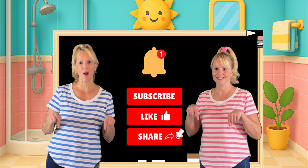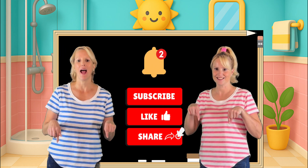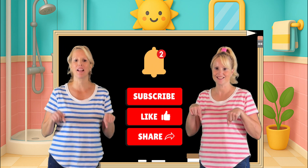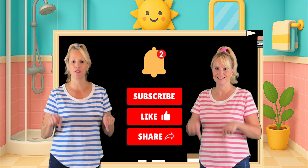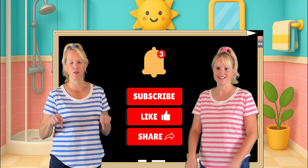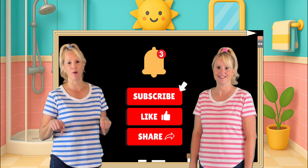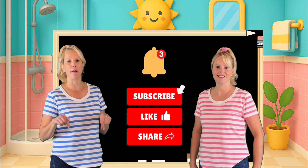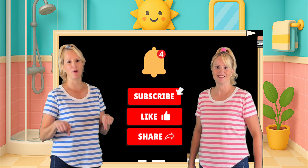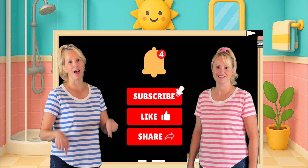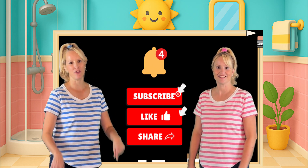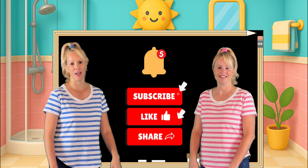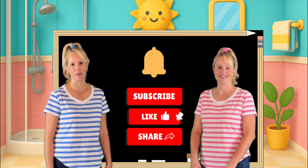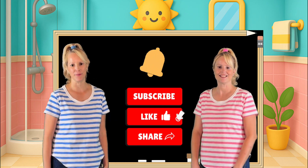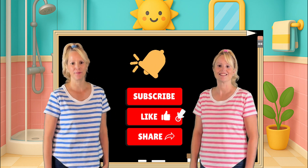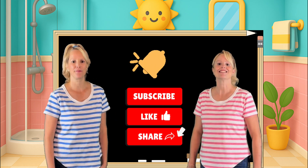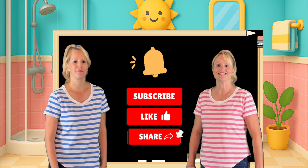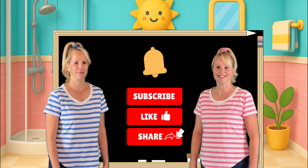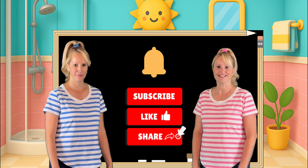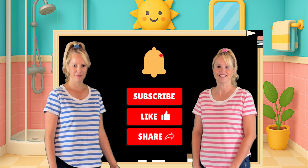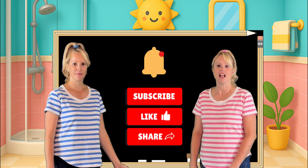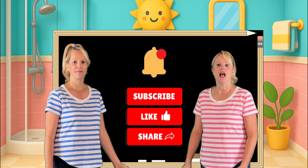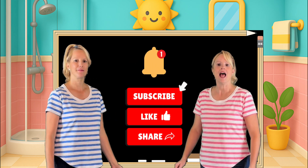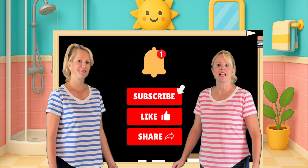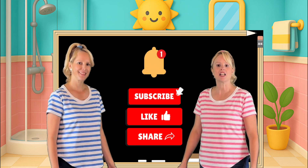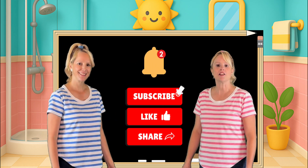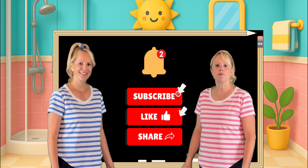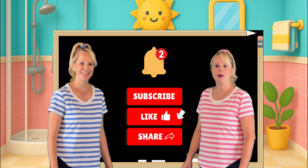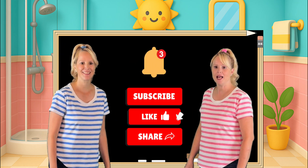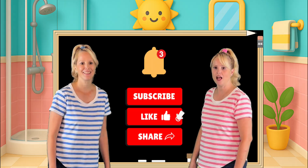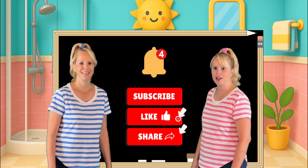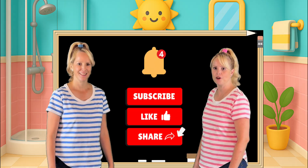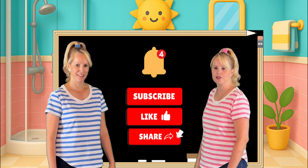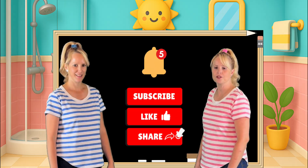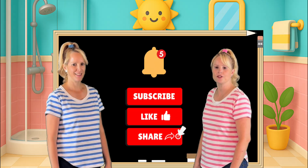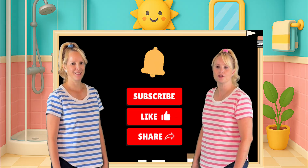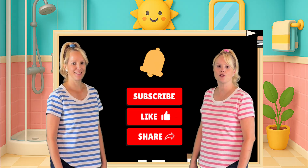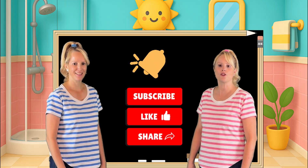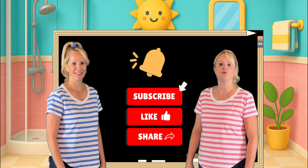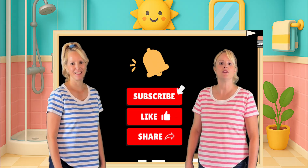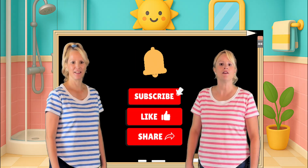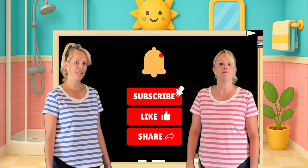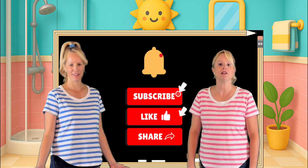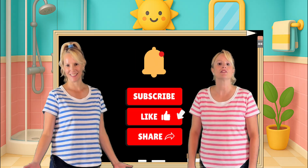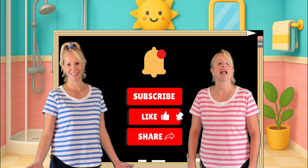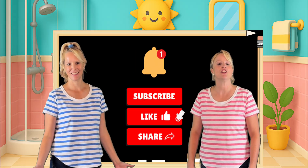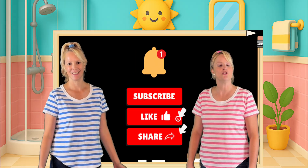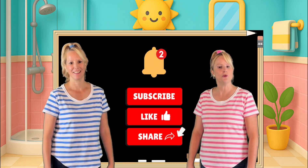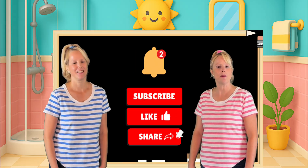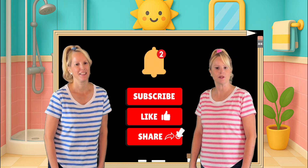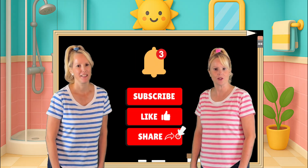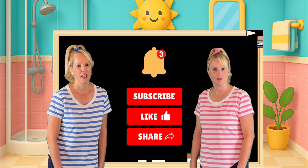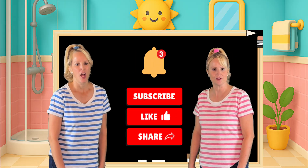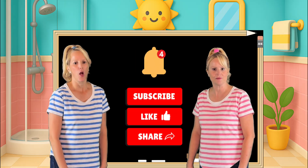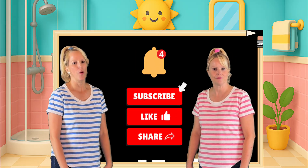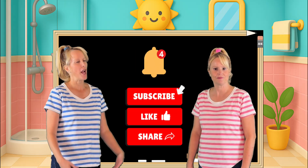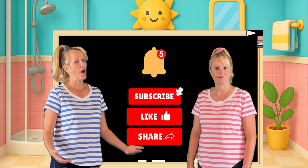and subscribe to our channel. And click the bell icons so that you never miss a new episode. We can't